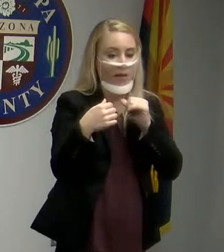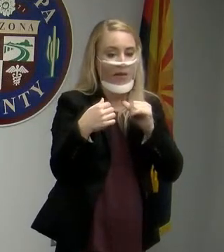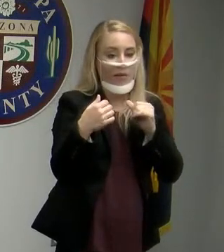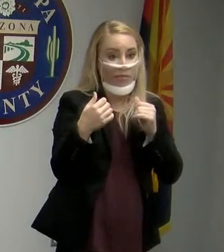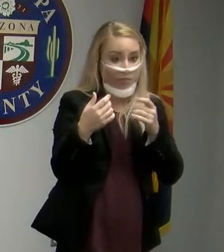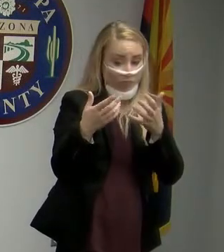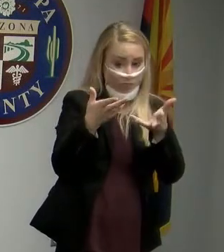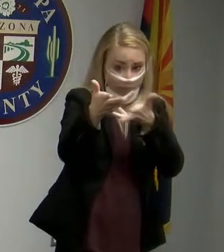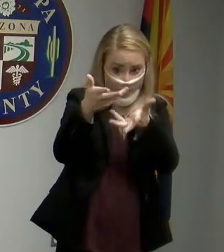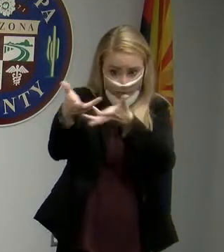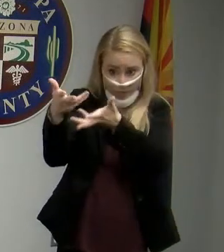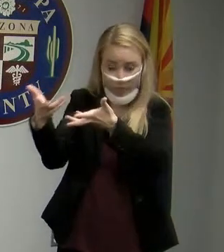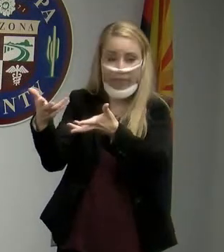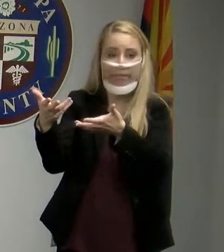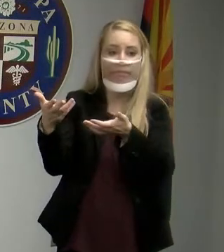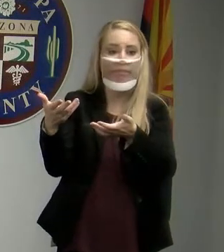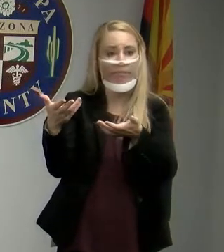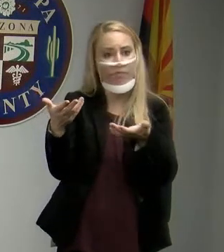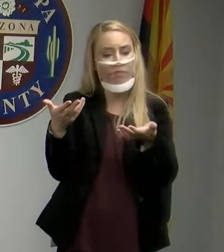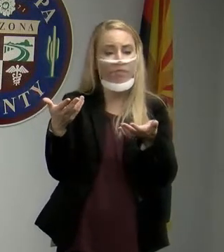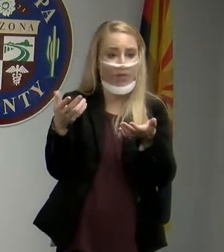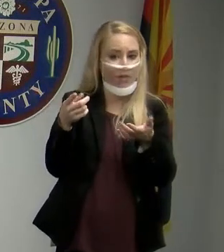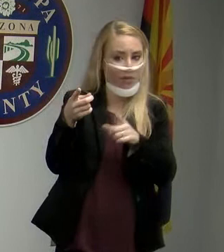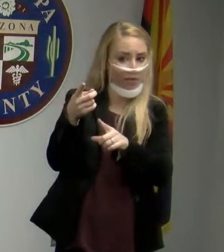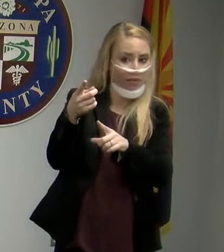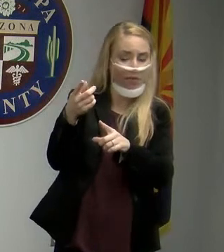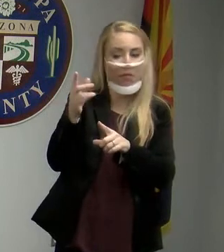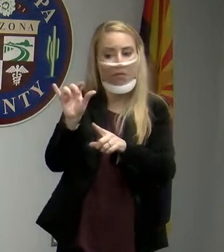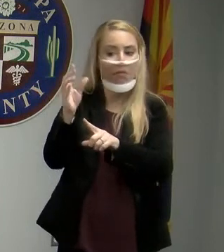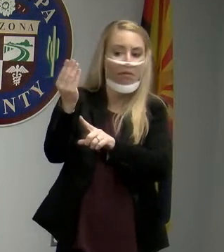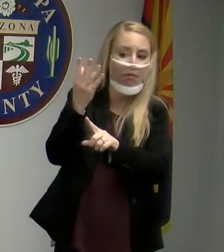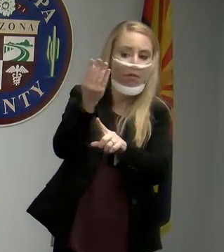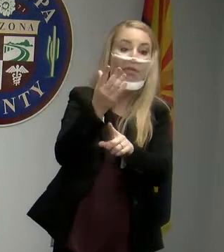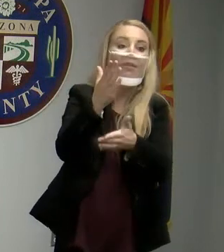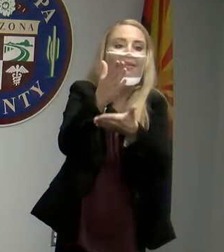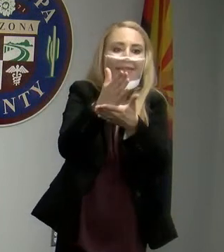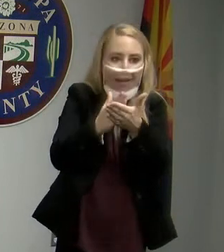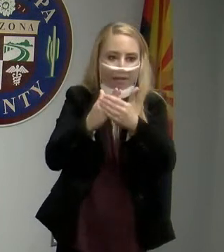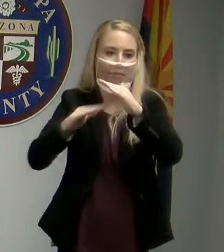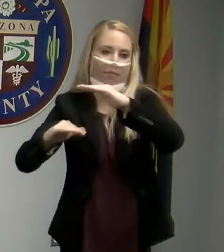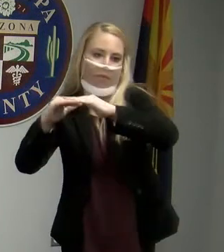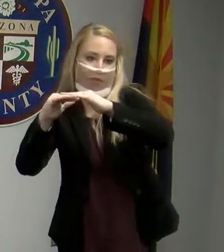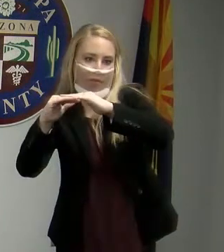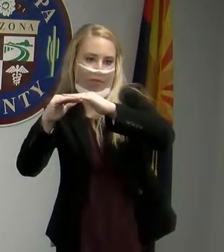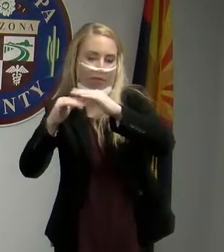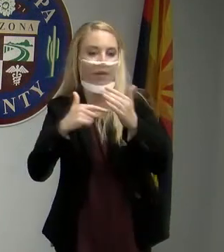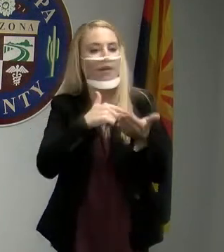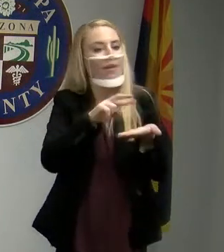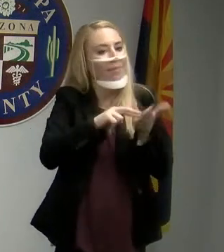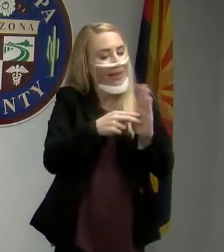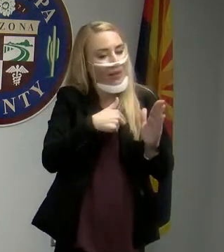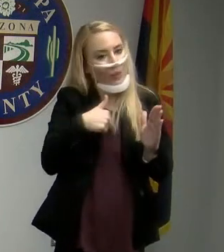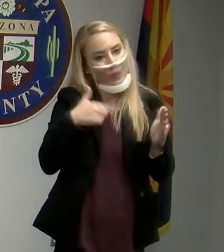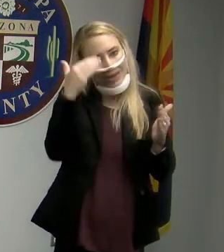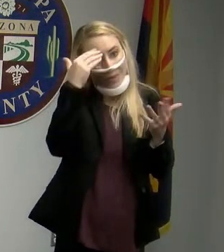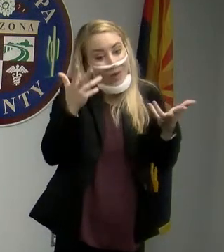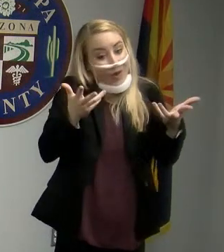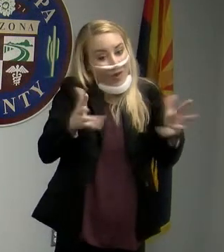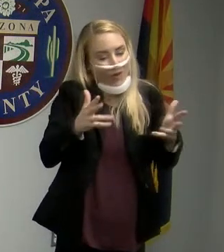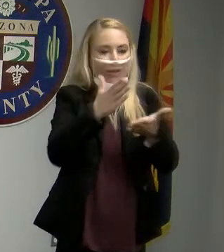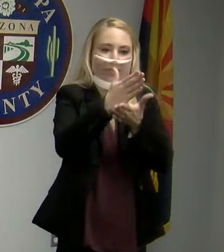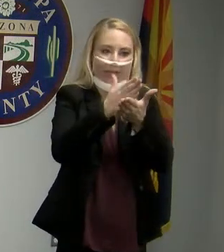are part of this system, they were able to determine some of them are at capacity. And so we know there are strains on the system right now.